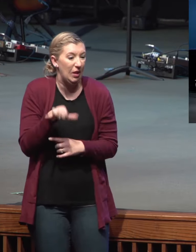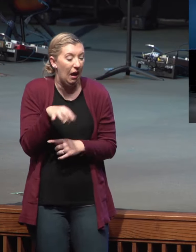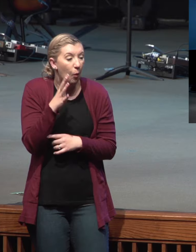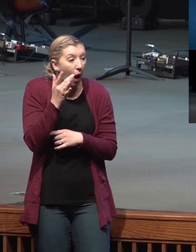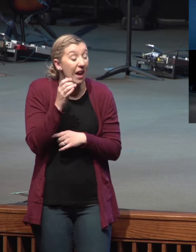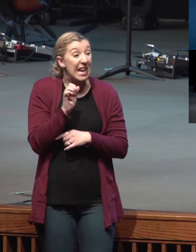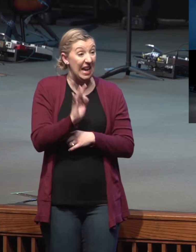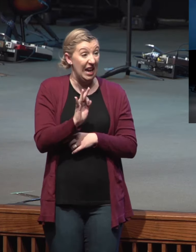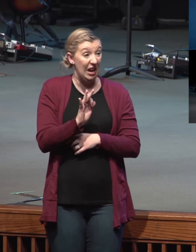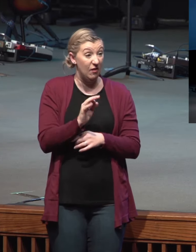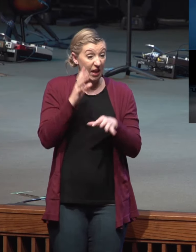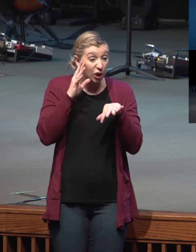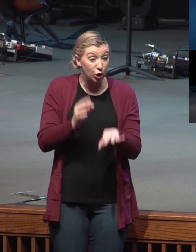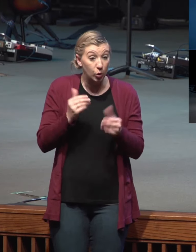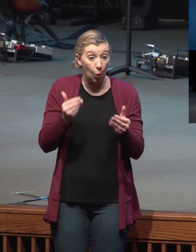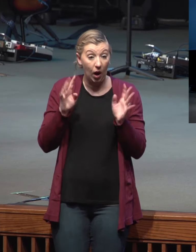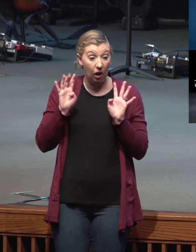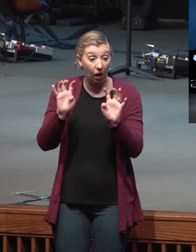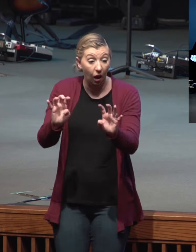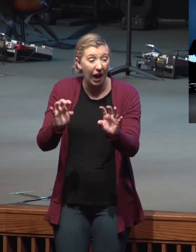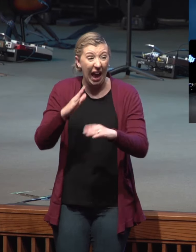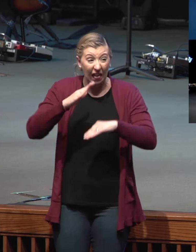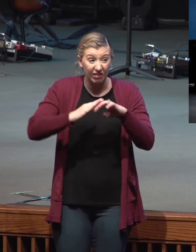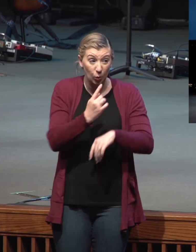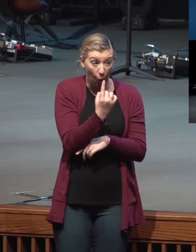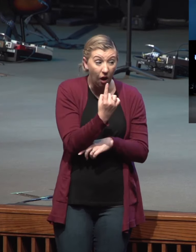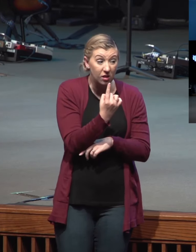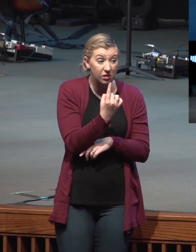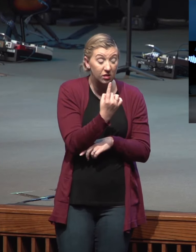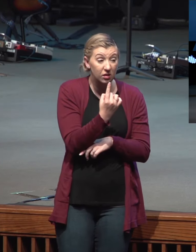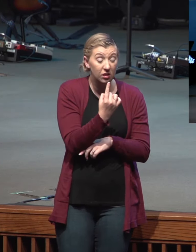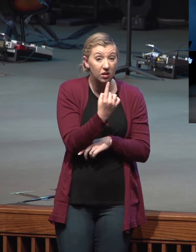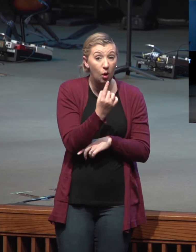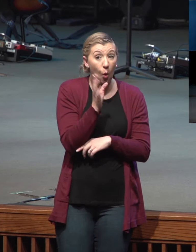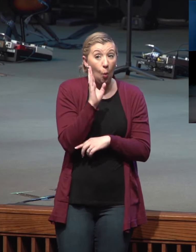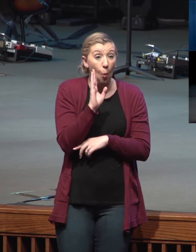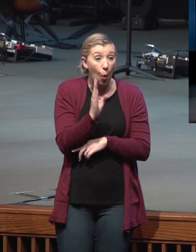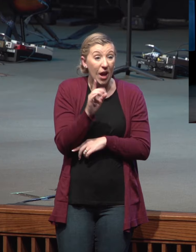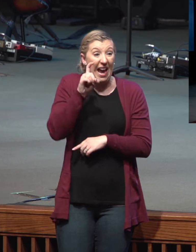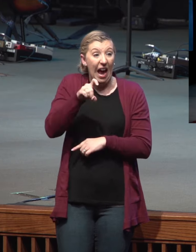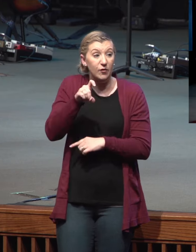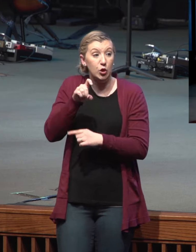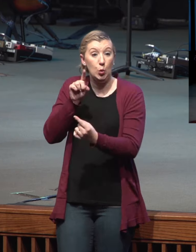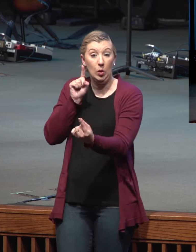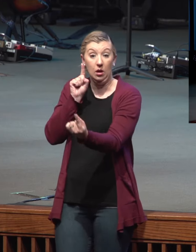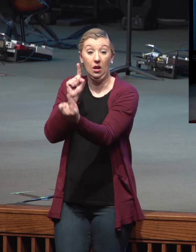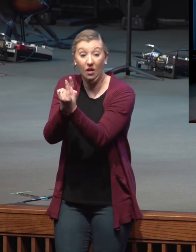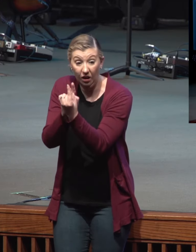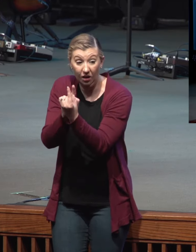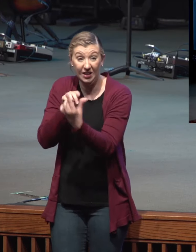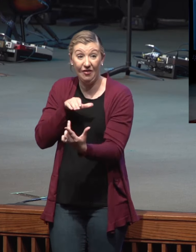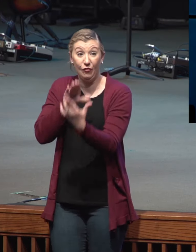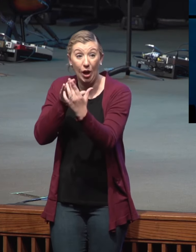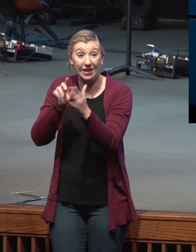because if they did, at least one of them would have to have fought